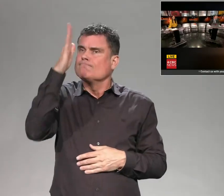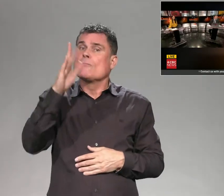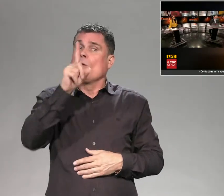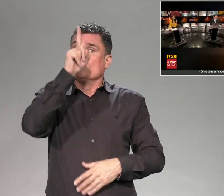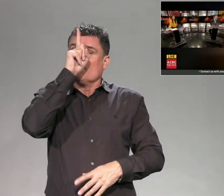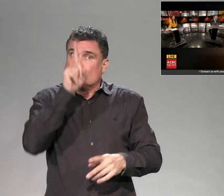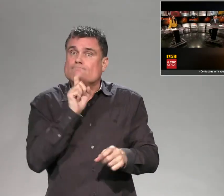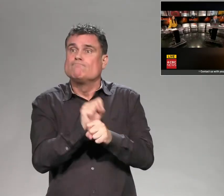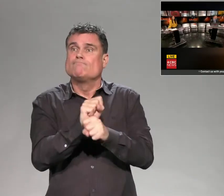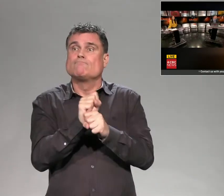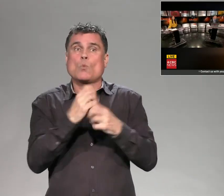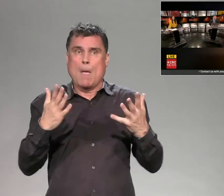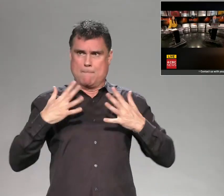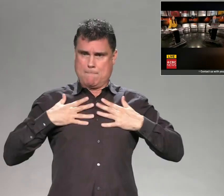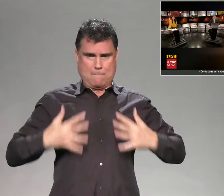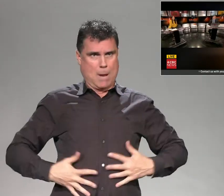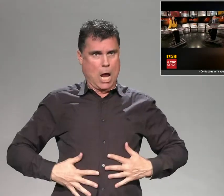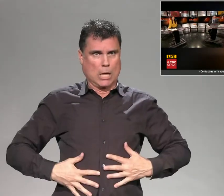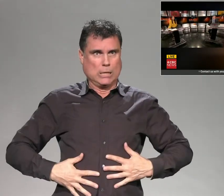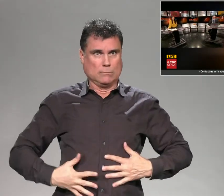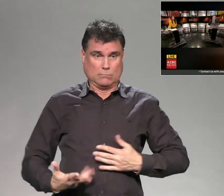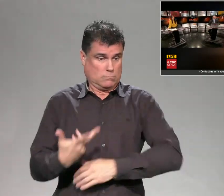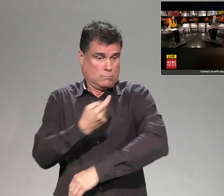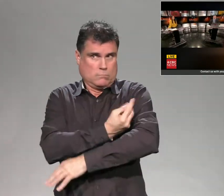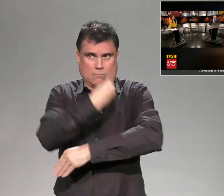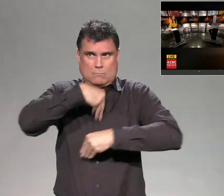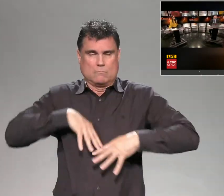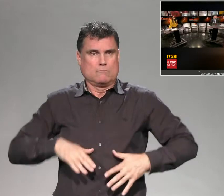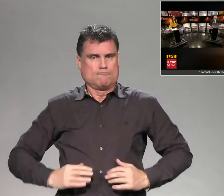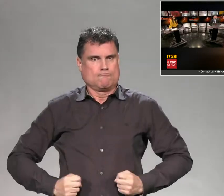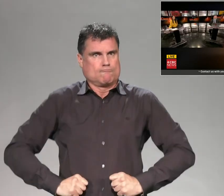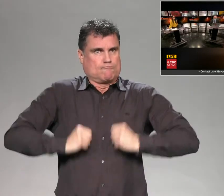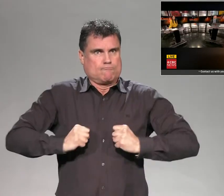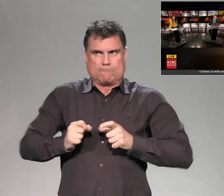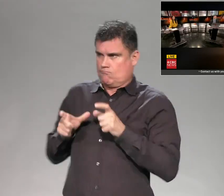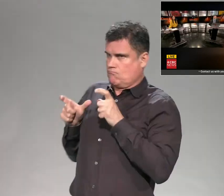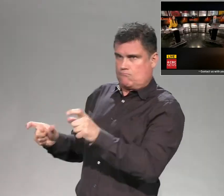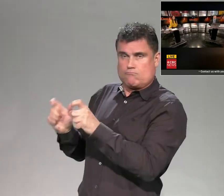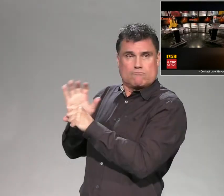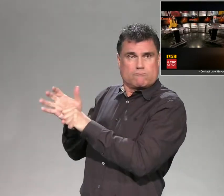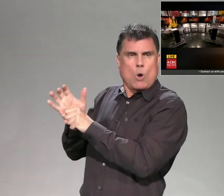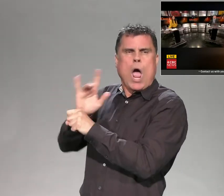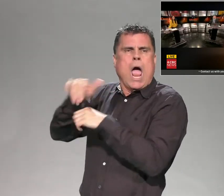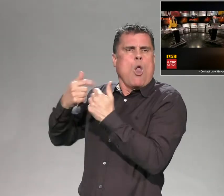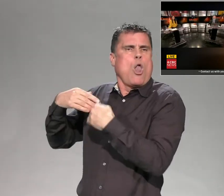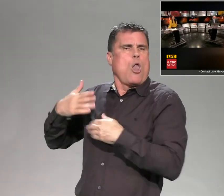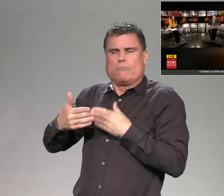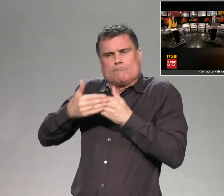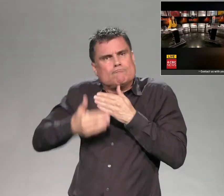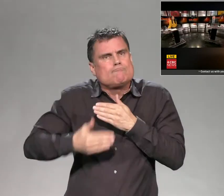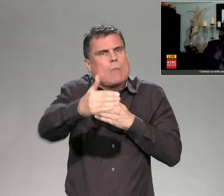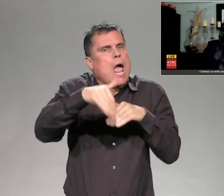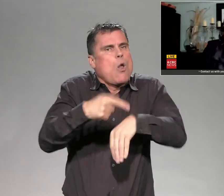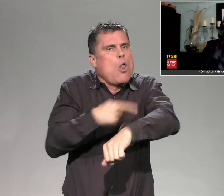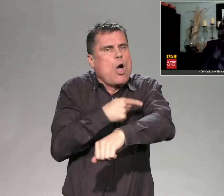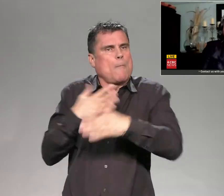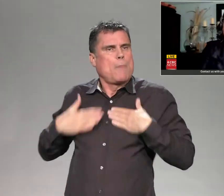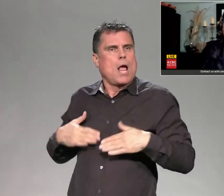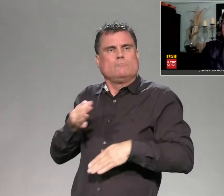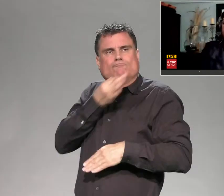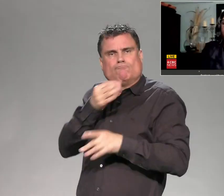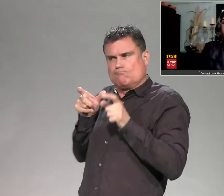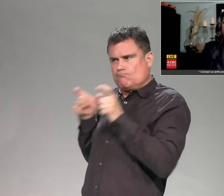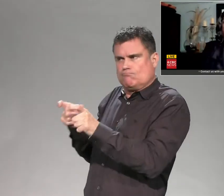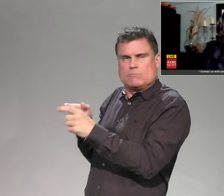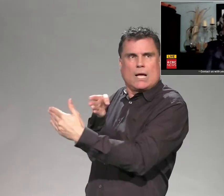to last because the vaccine hasn't been around all that long. So that period of time between the first